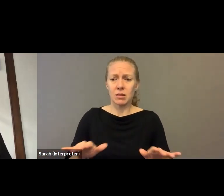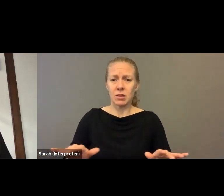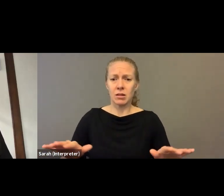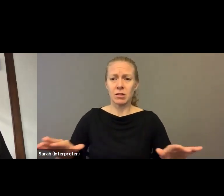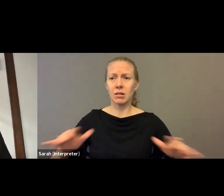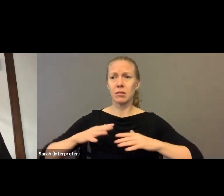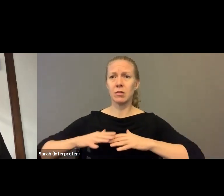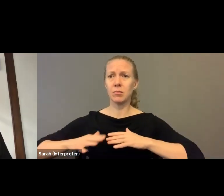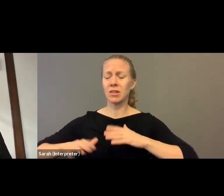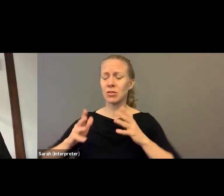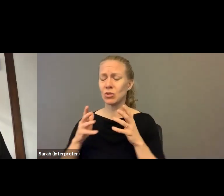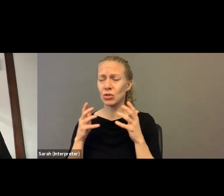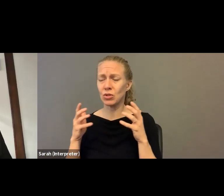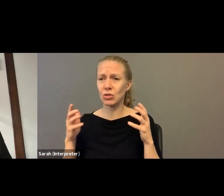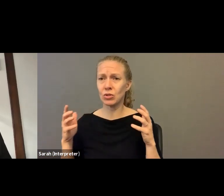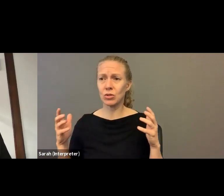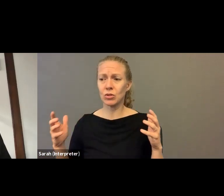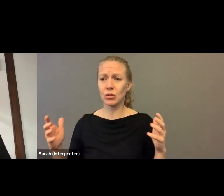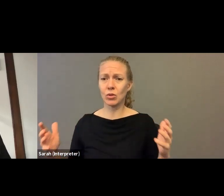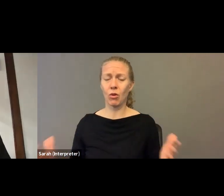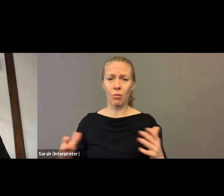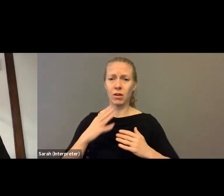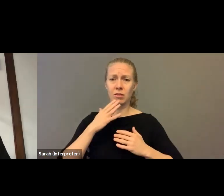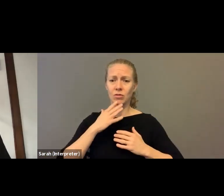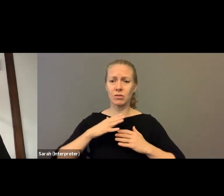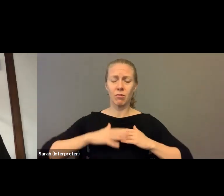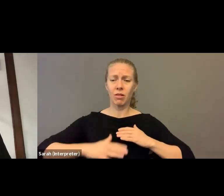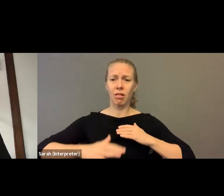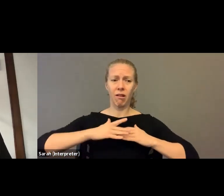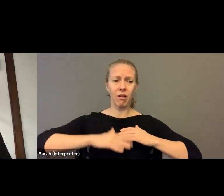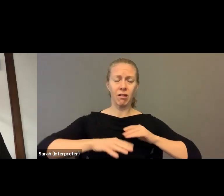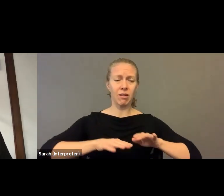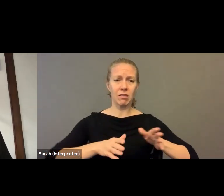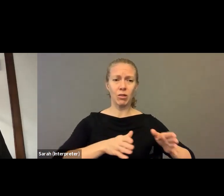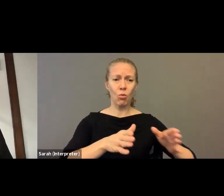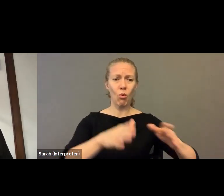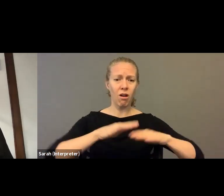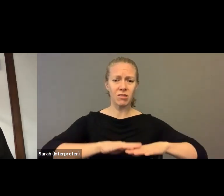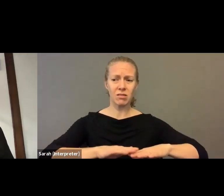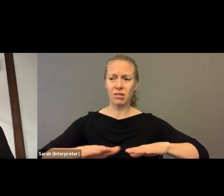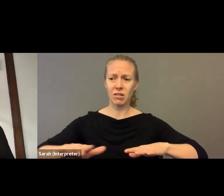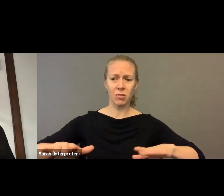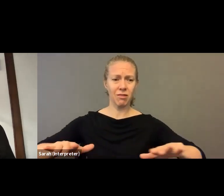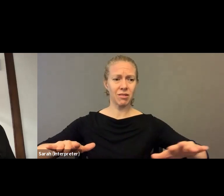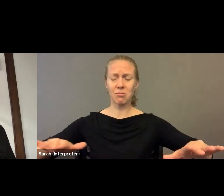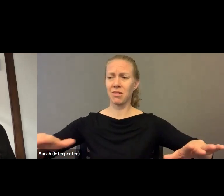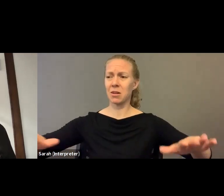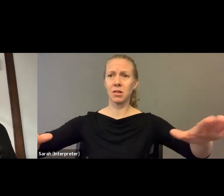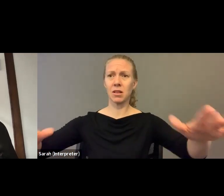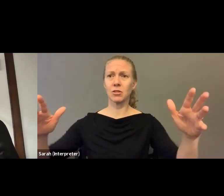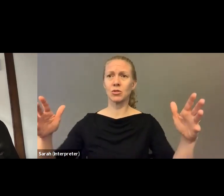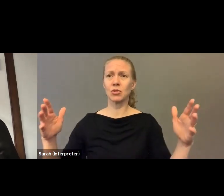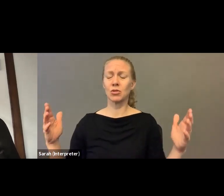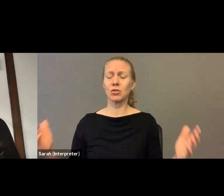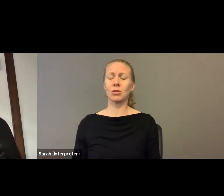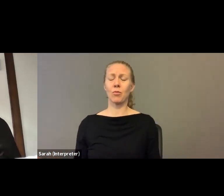blood. There is so much blood on the walk. Blood, blood, blood. There is so much blood on the walk.